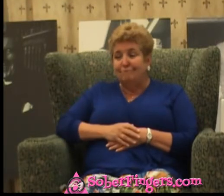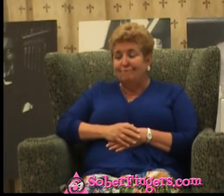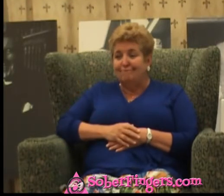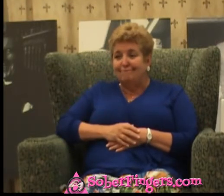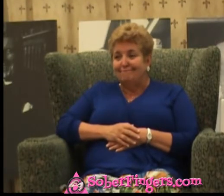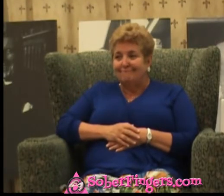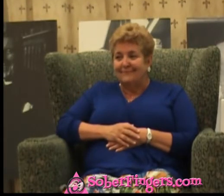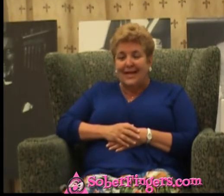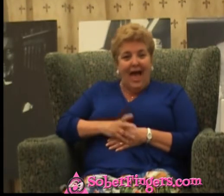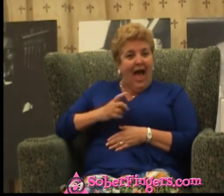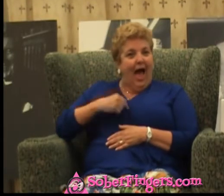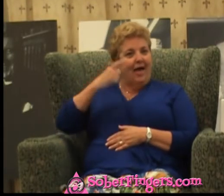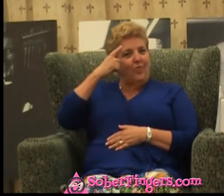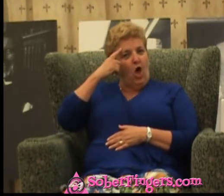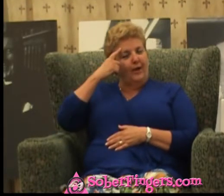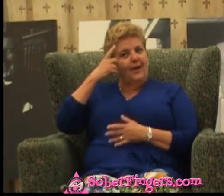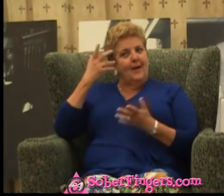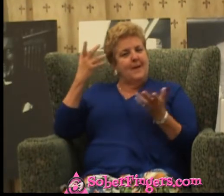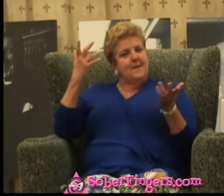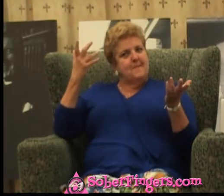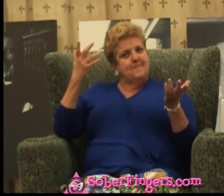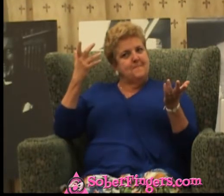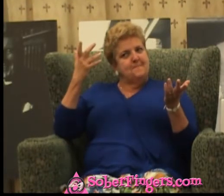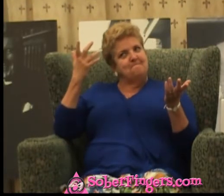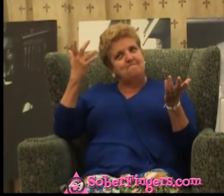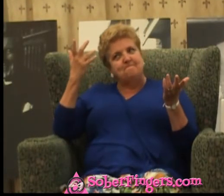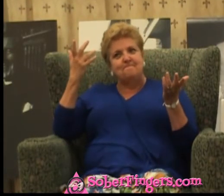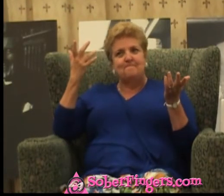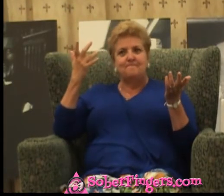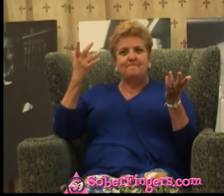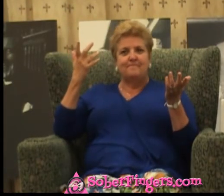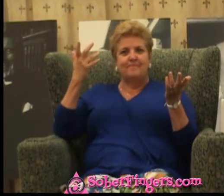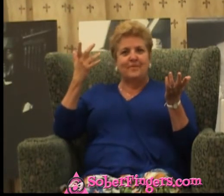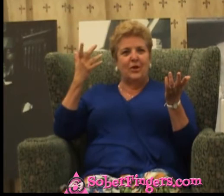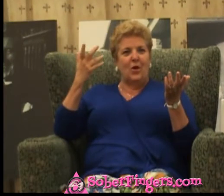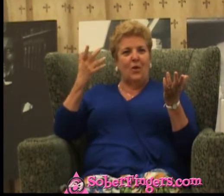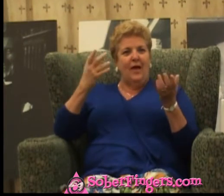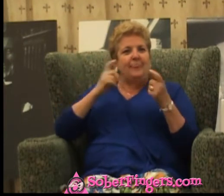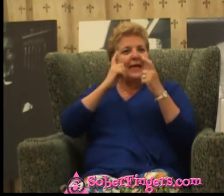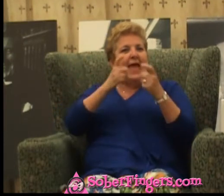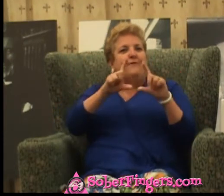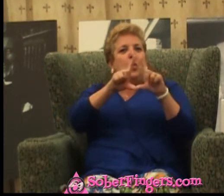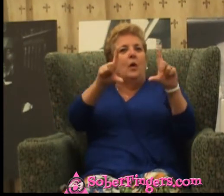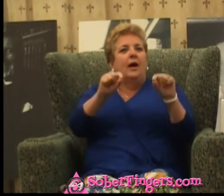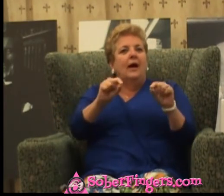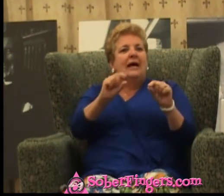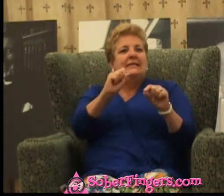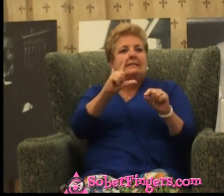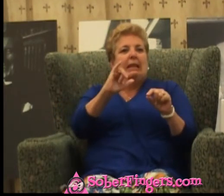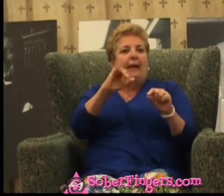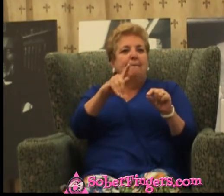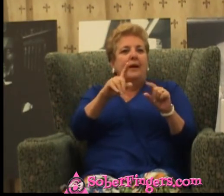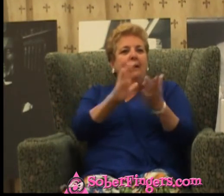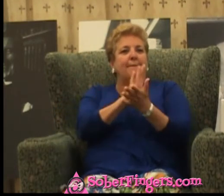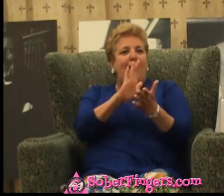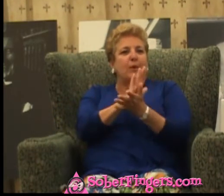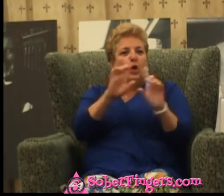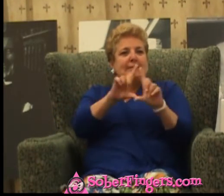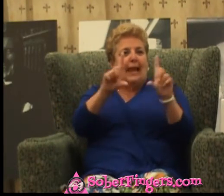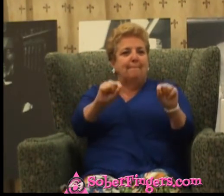I thought it was handed out when you came into AA. No. Yes, you can have one, and you